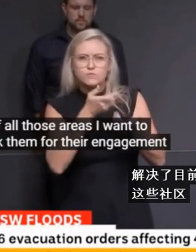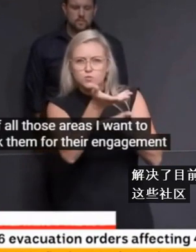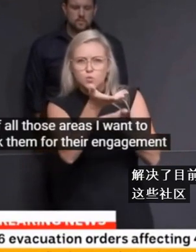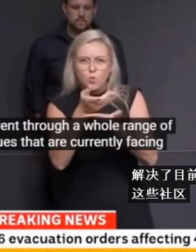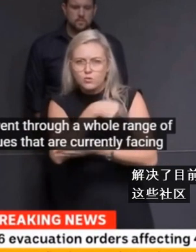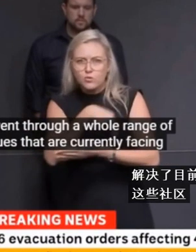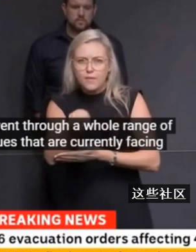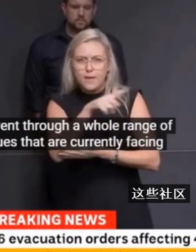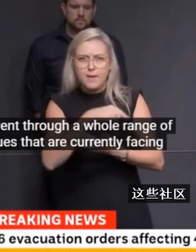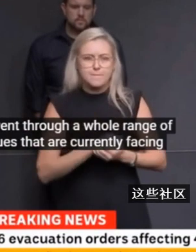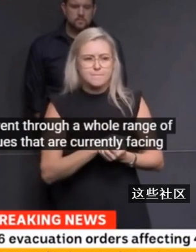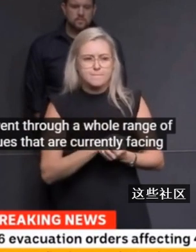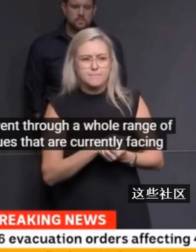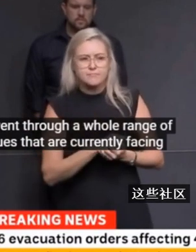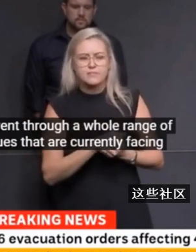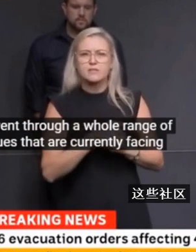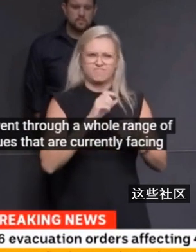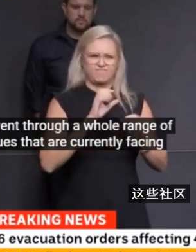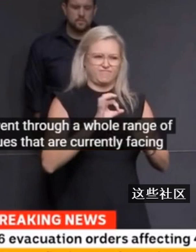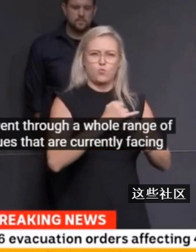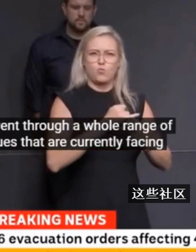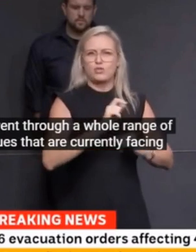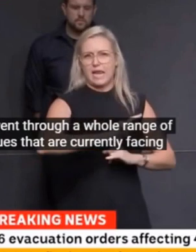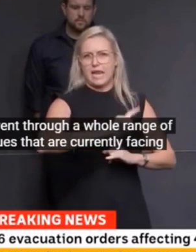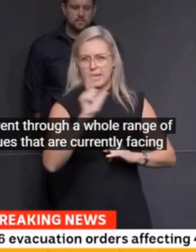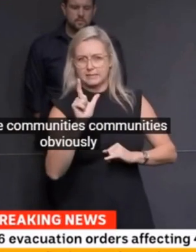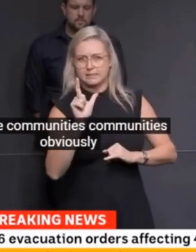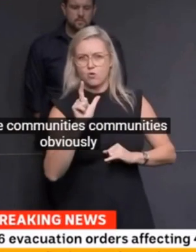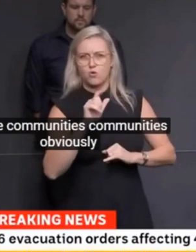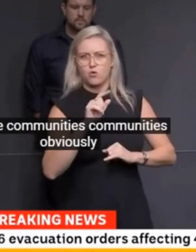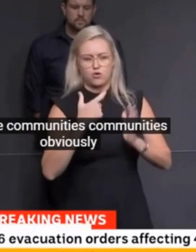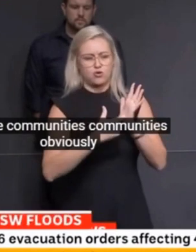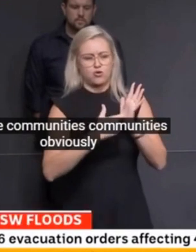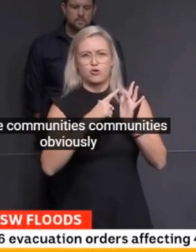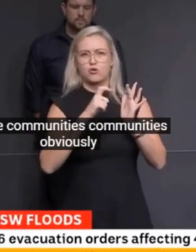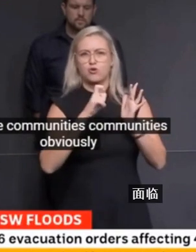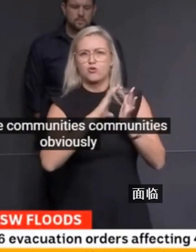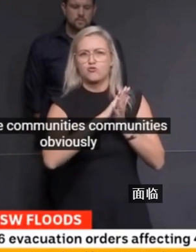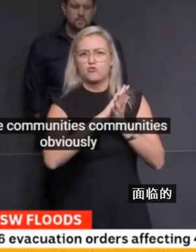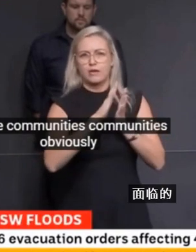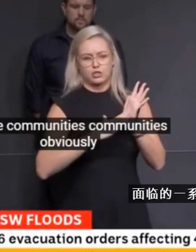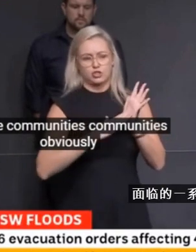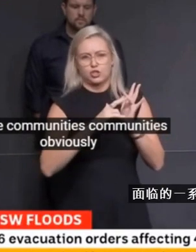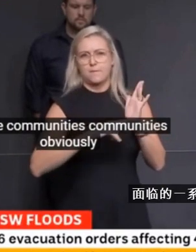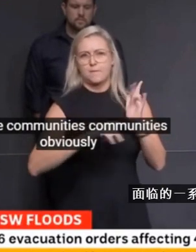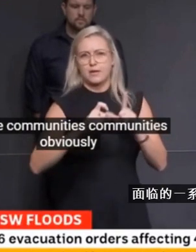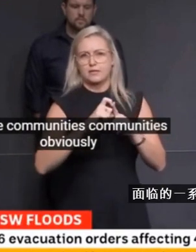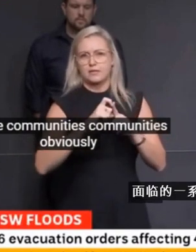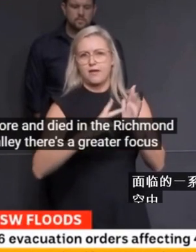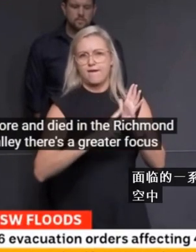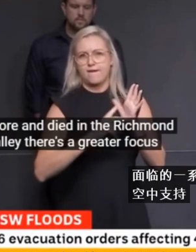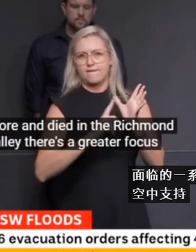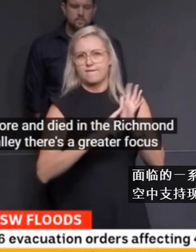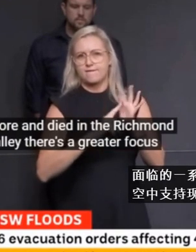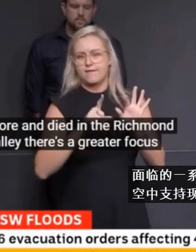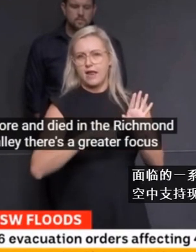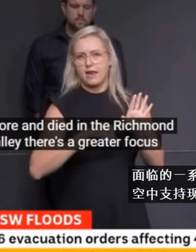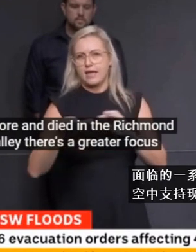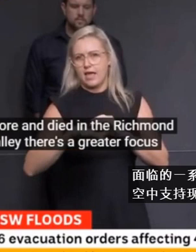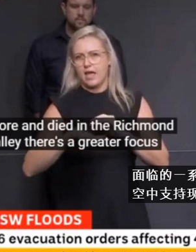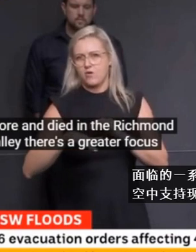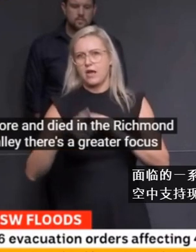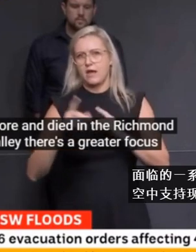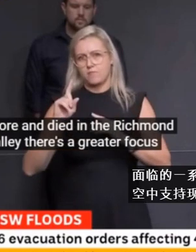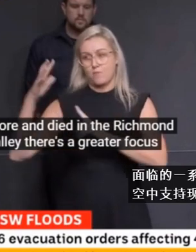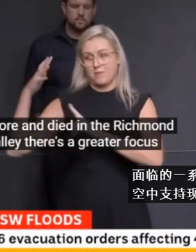Obviously in Lismore and in the Richmond Valley, There's a greater focus on rescue and aerial support right